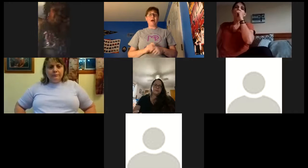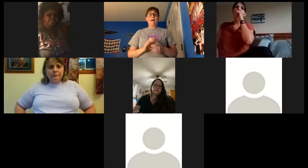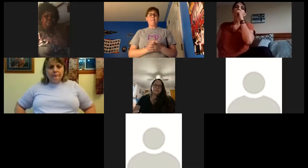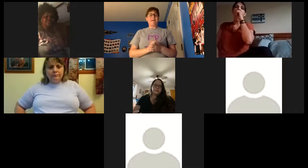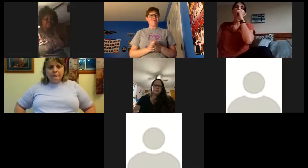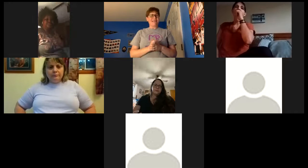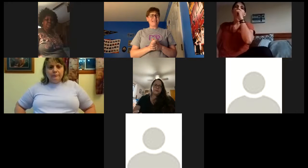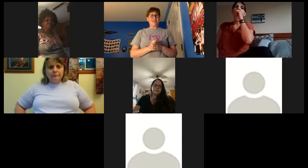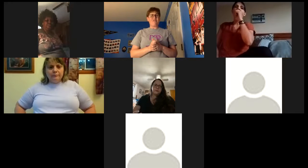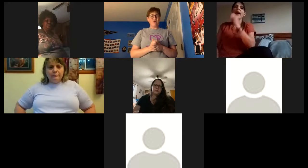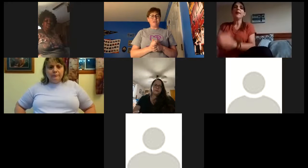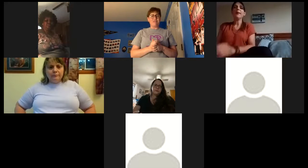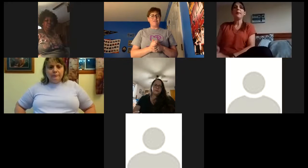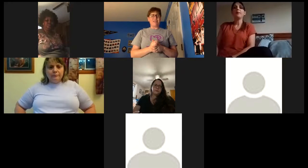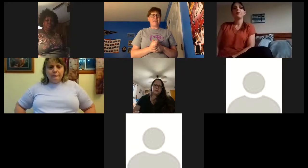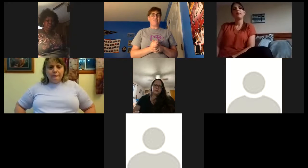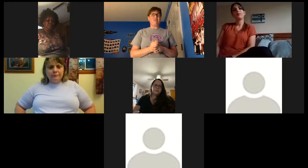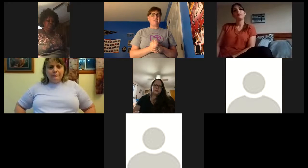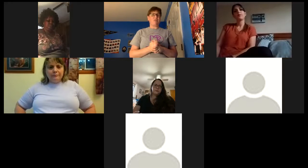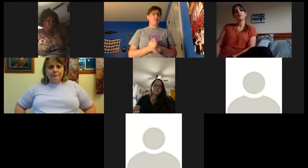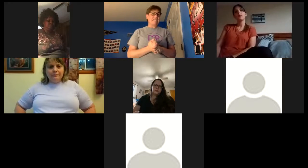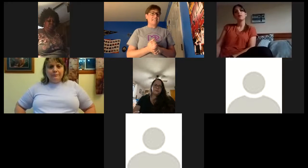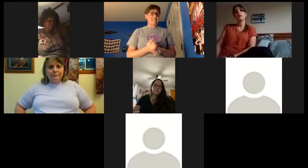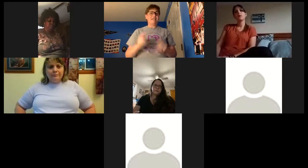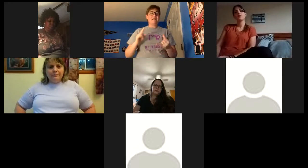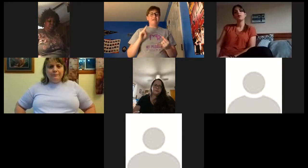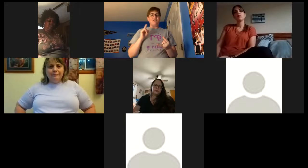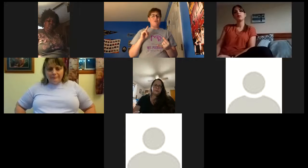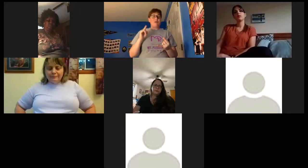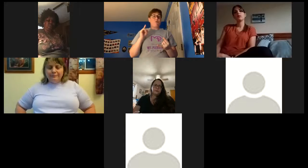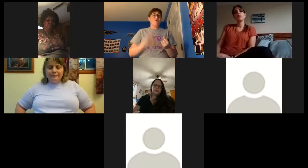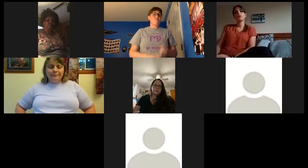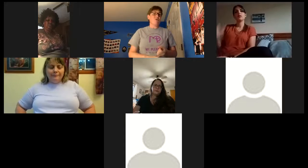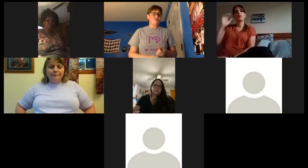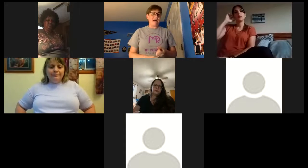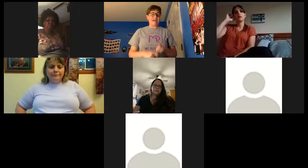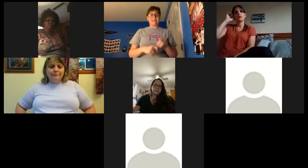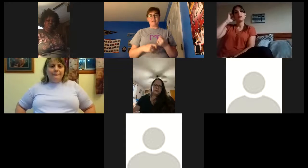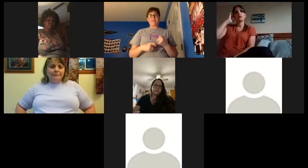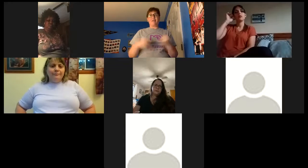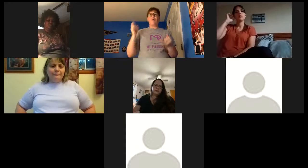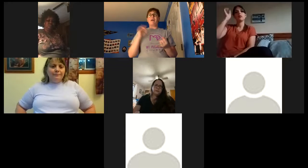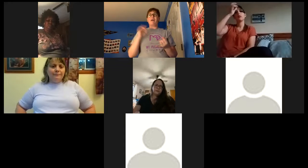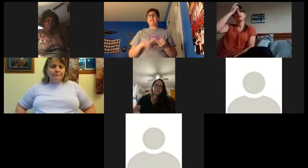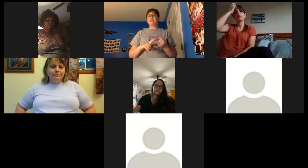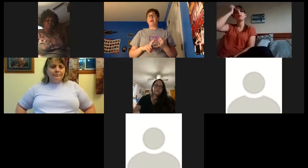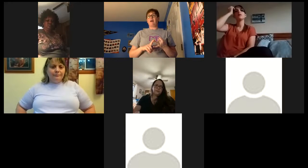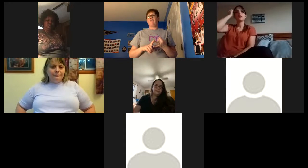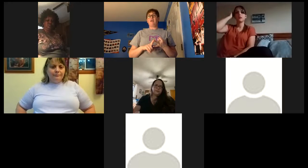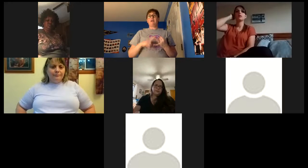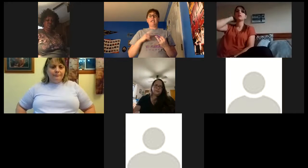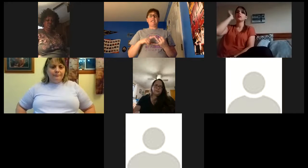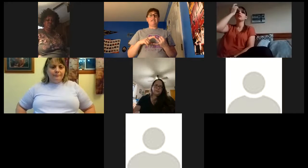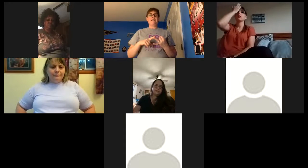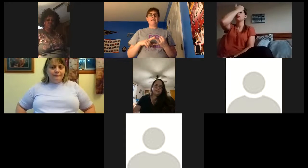know. But when I think of motive, I think of like the reason, you know, like what was your motive behind something? Or I think